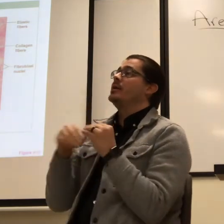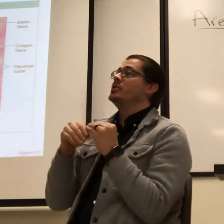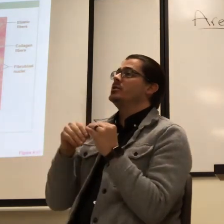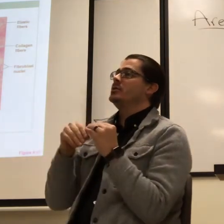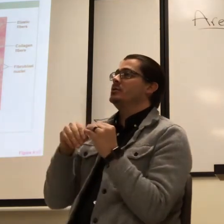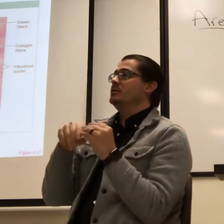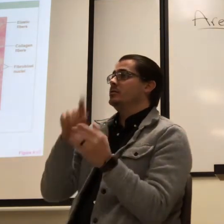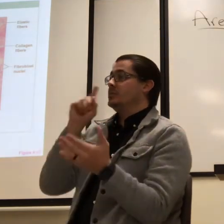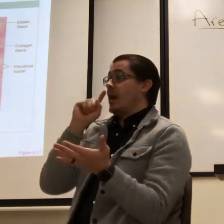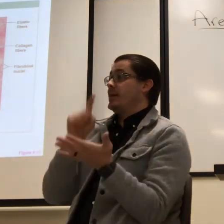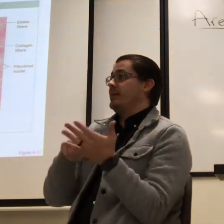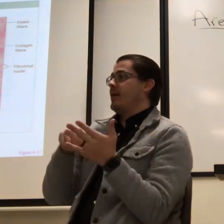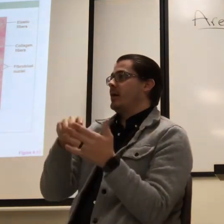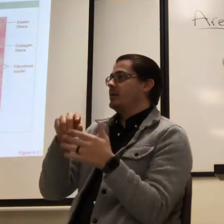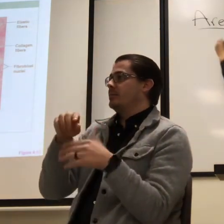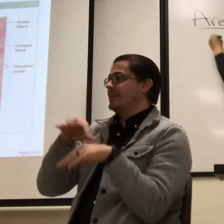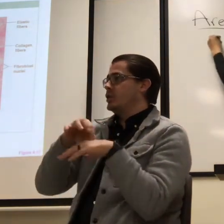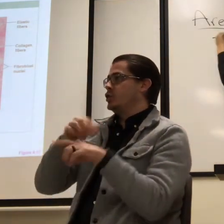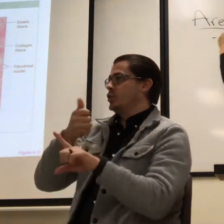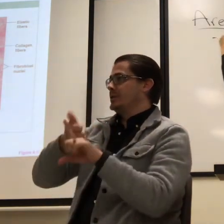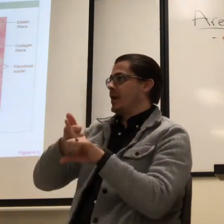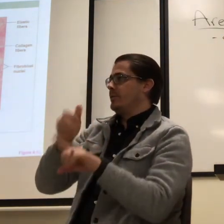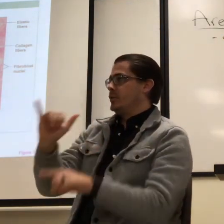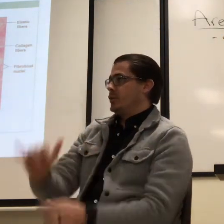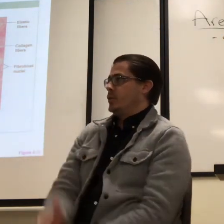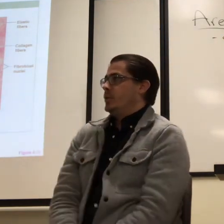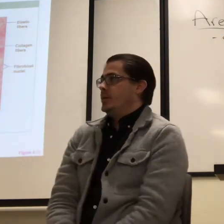just identifying the tissue, right?